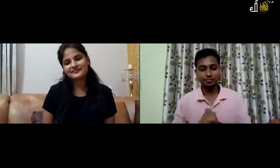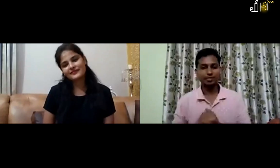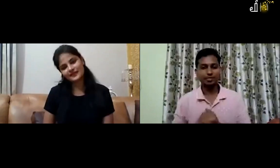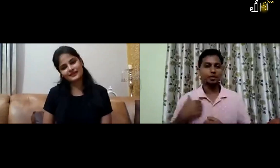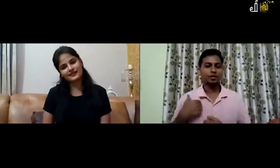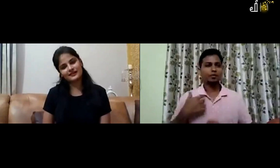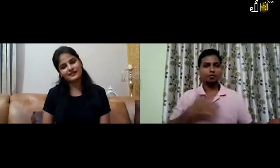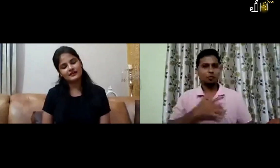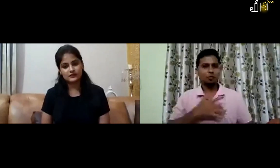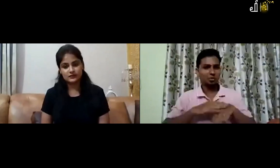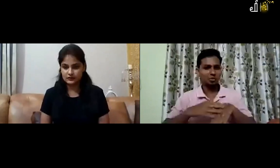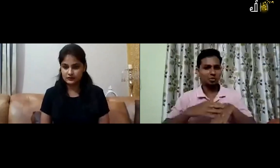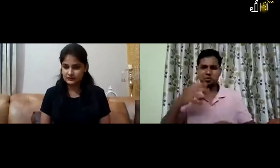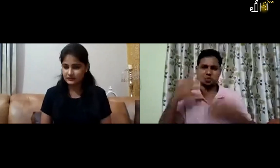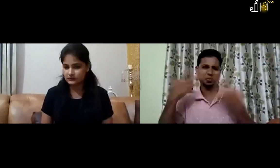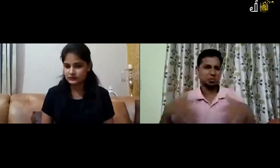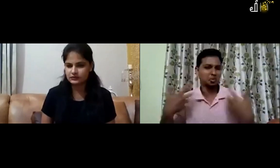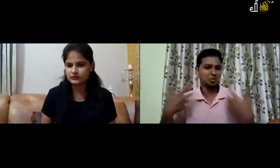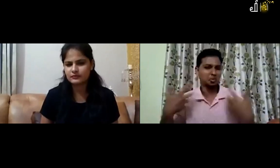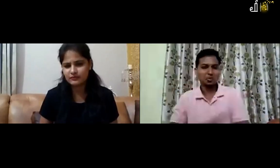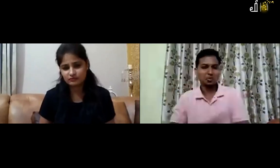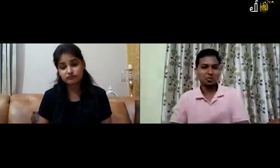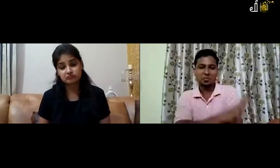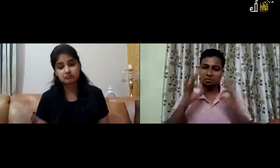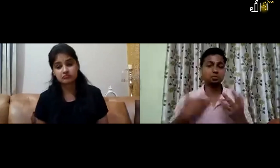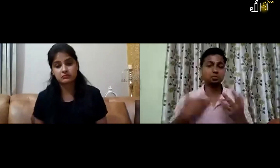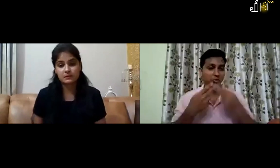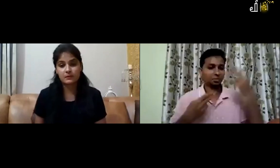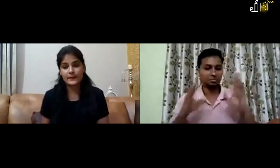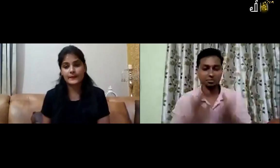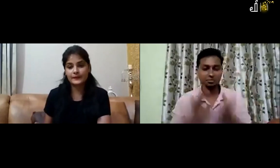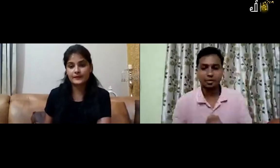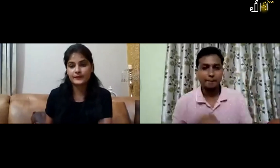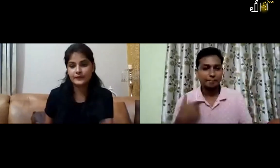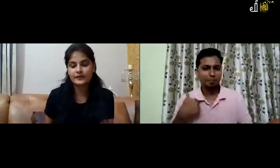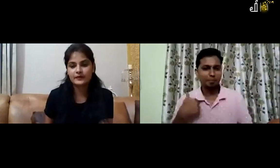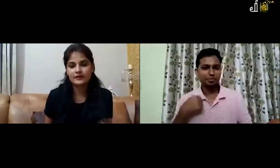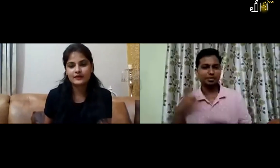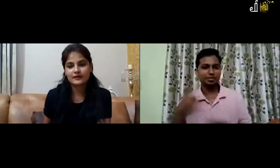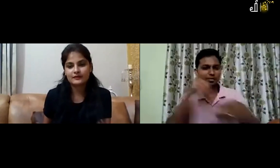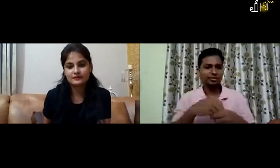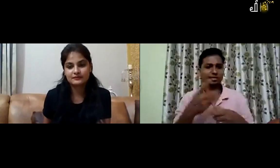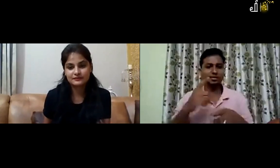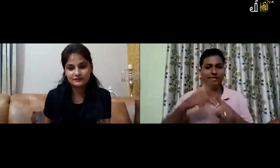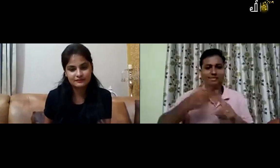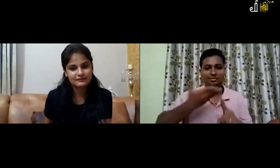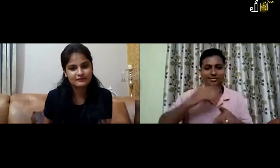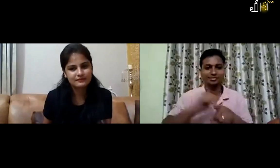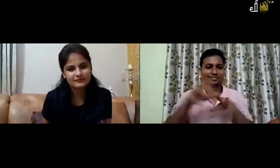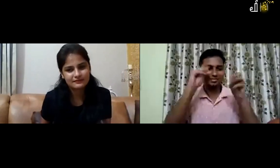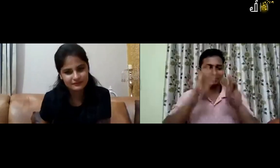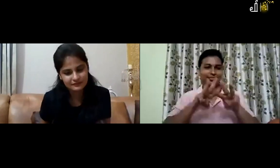like? So it was a very great experience. It was a really